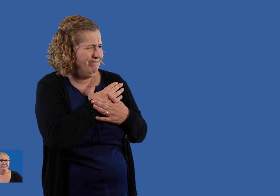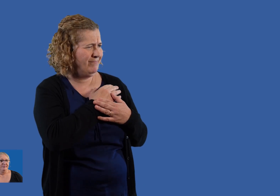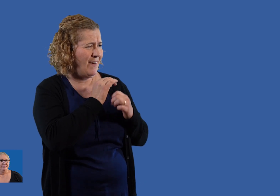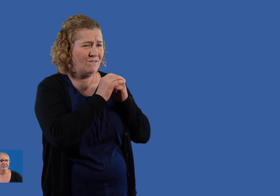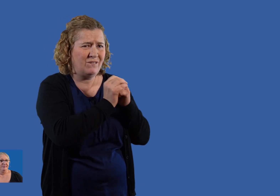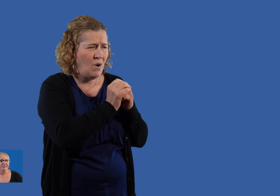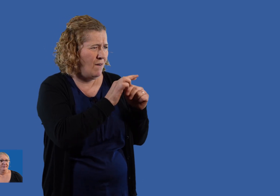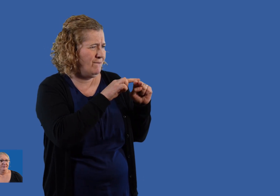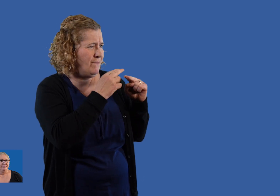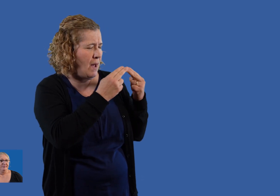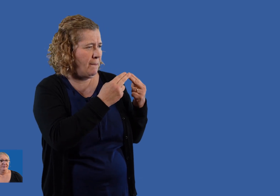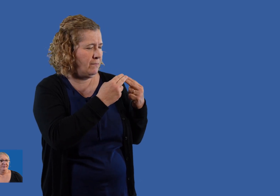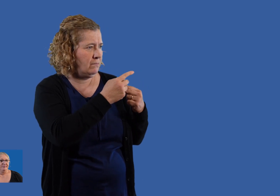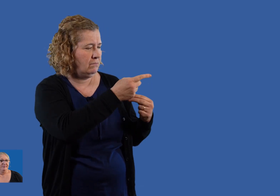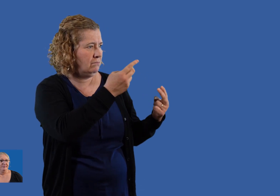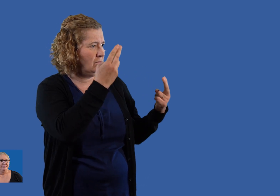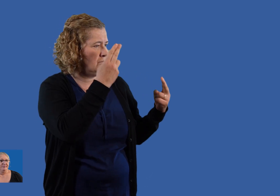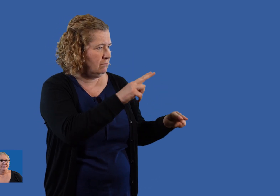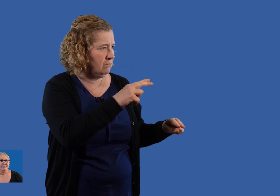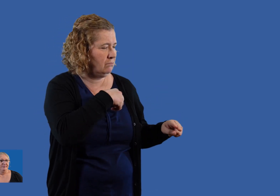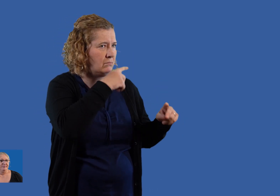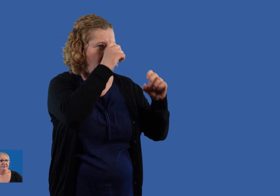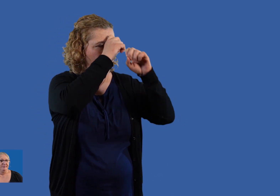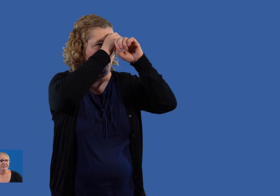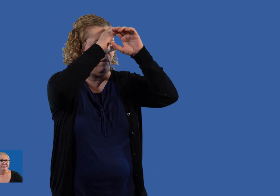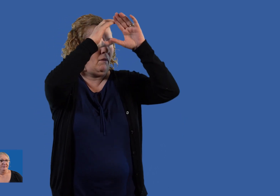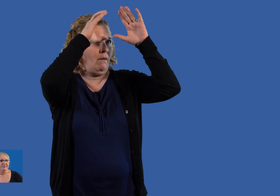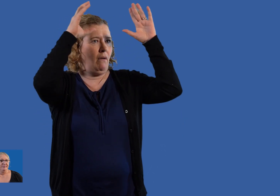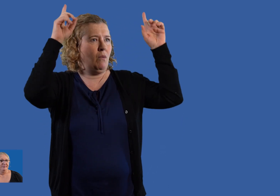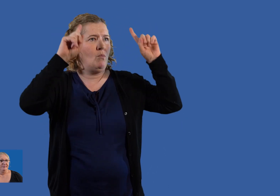worry about losing a significant loved one.